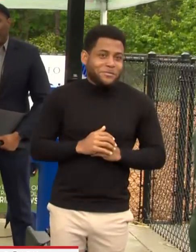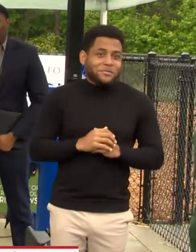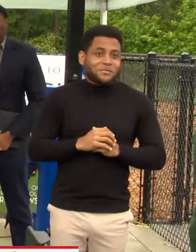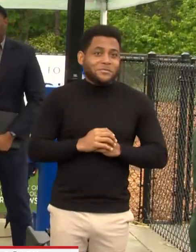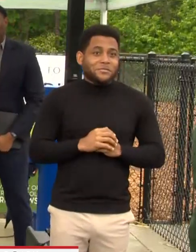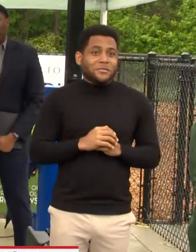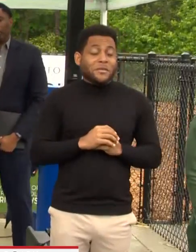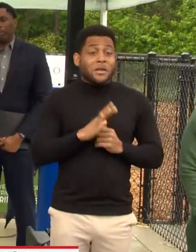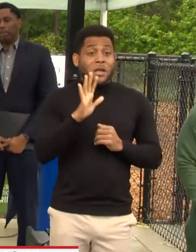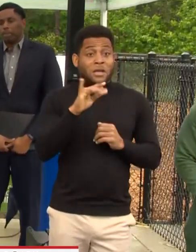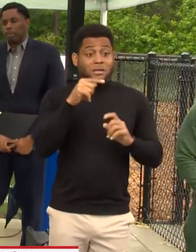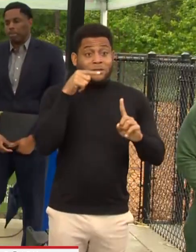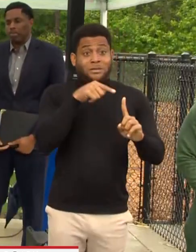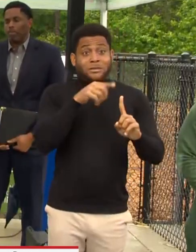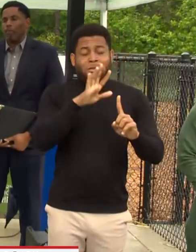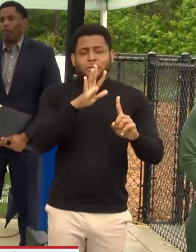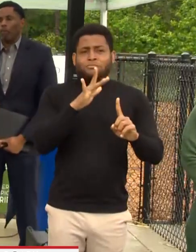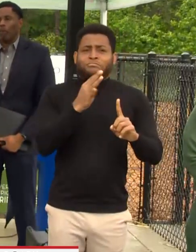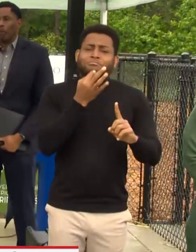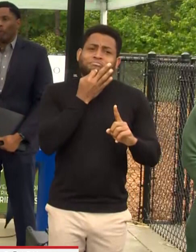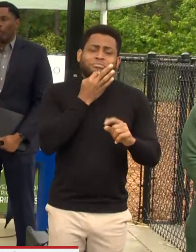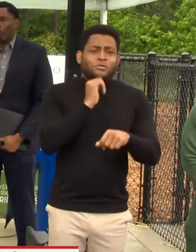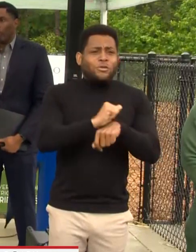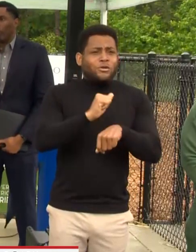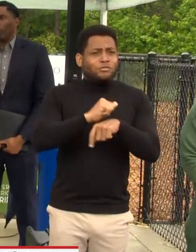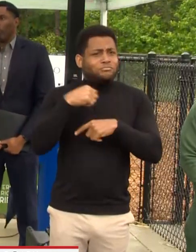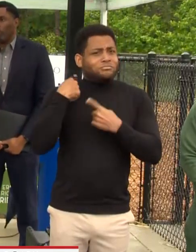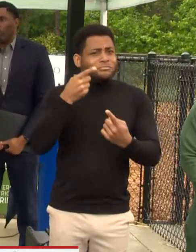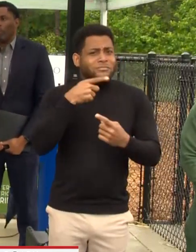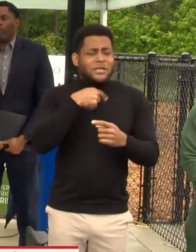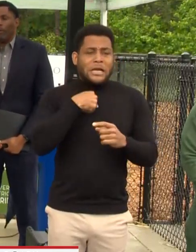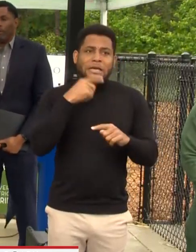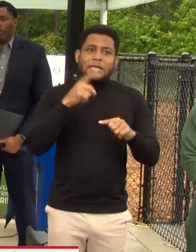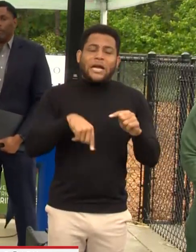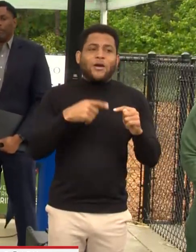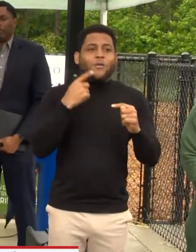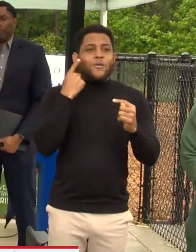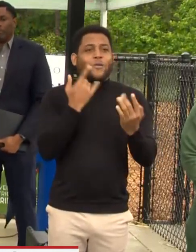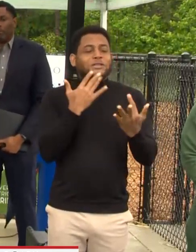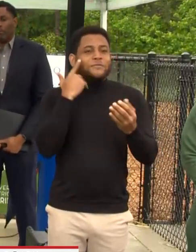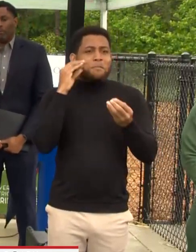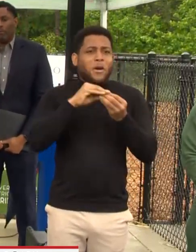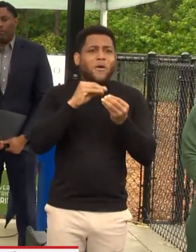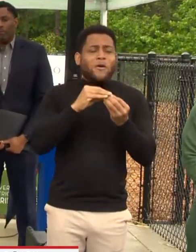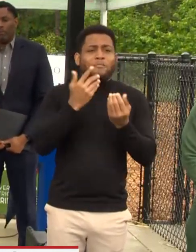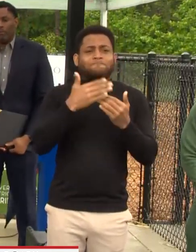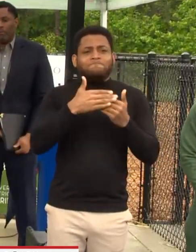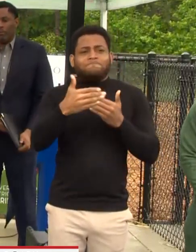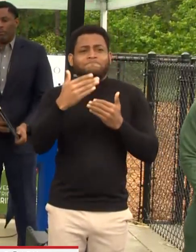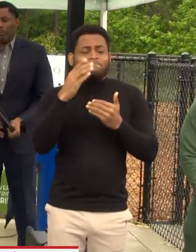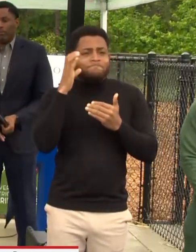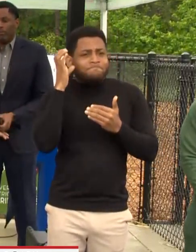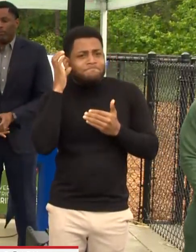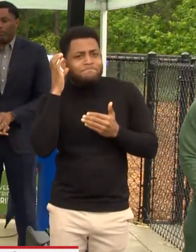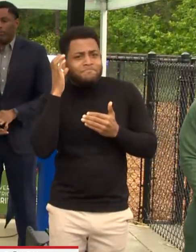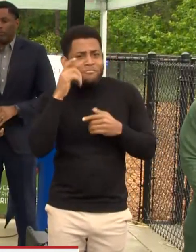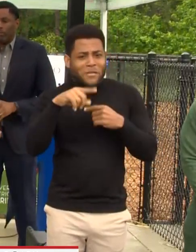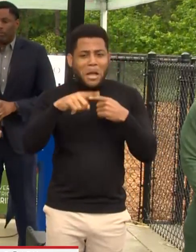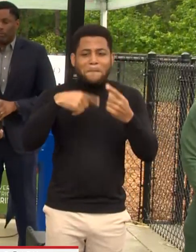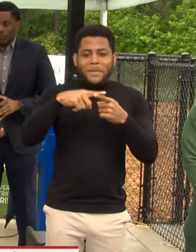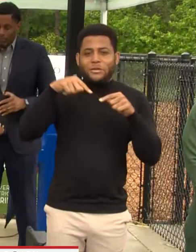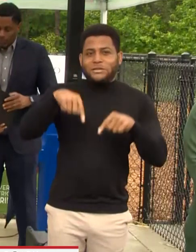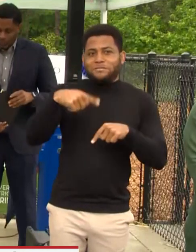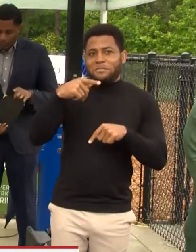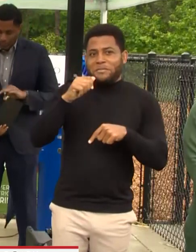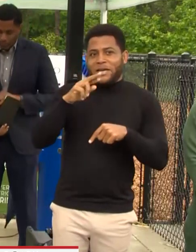great job, and I can't wait to hear more about this park. You've heard me say 1,000 times that